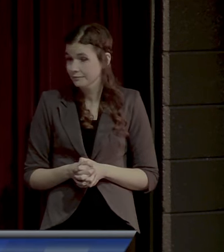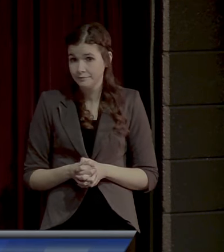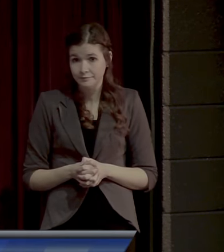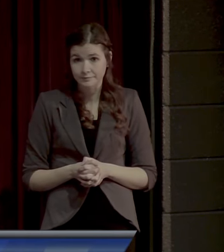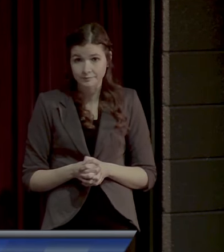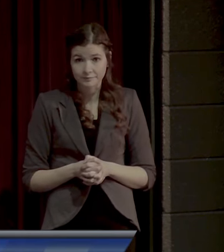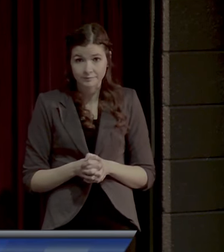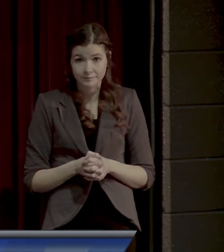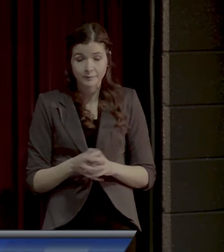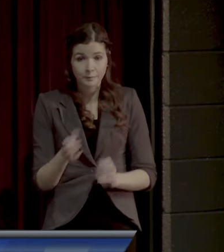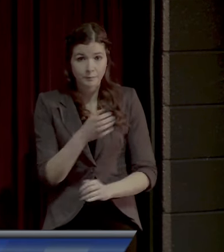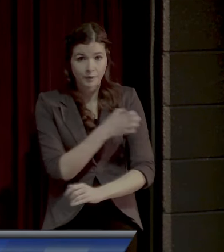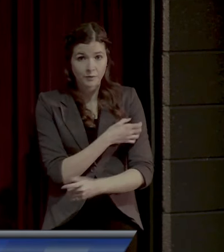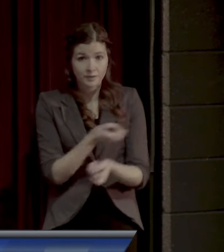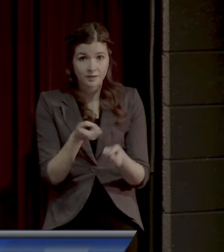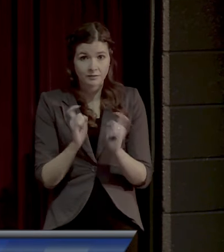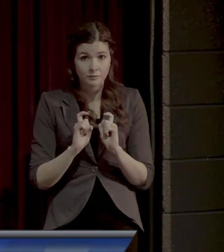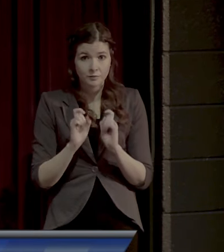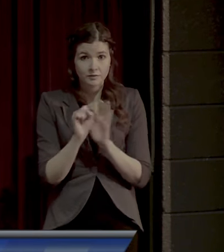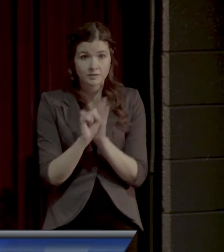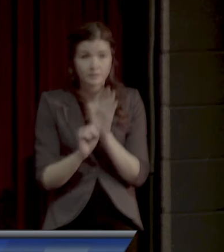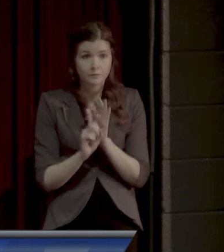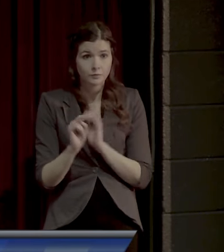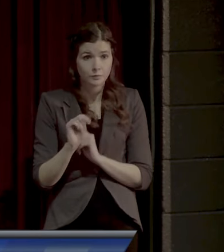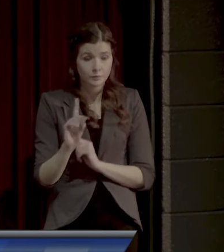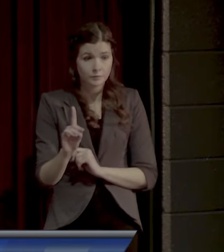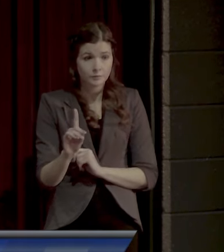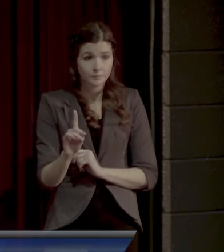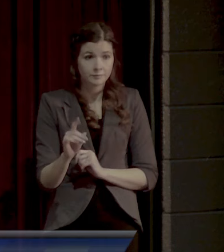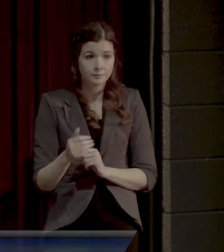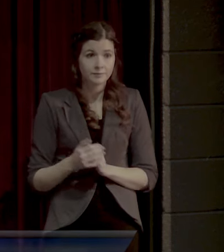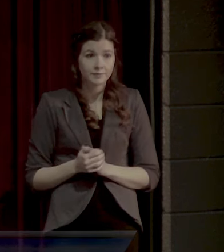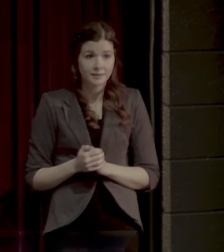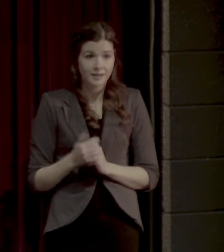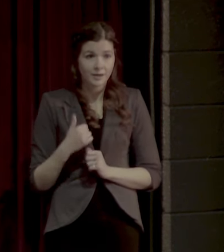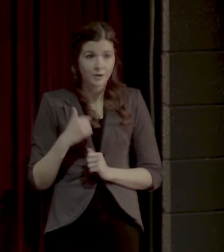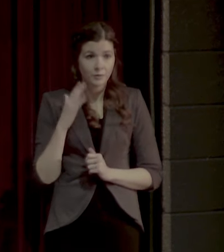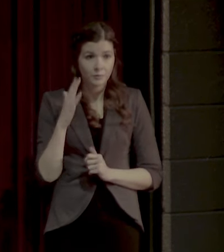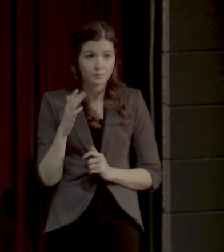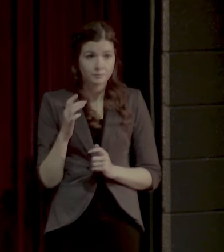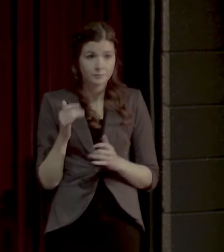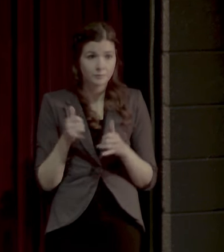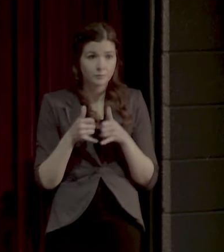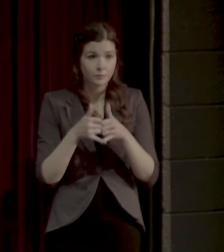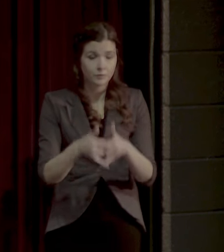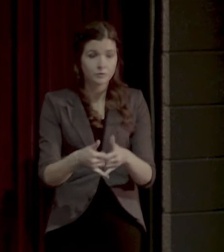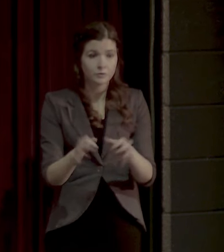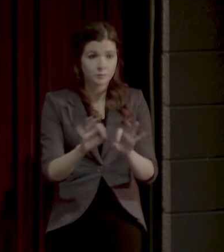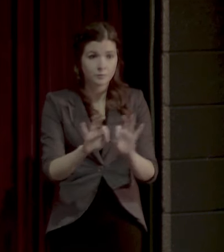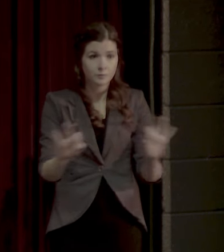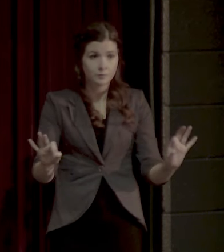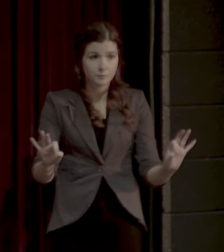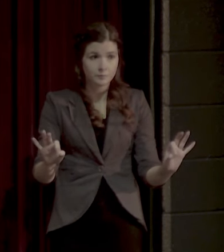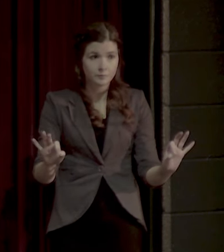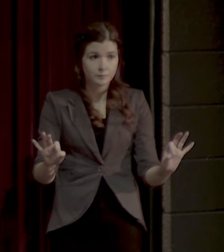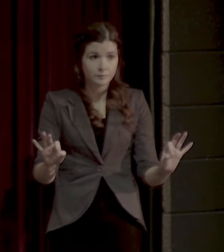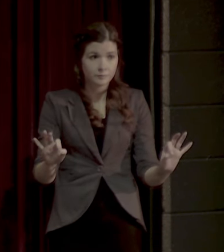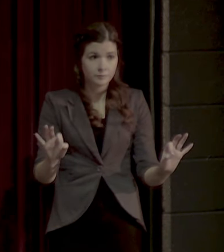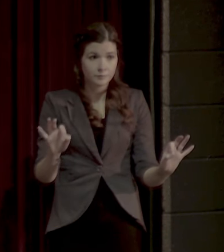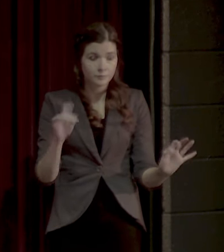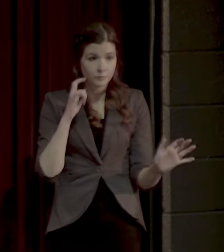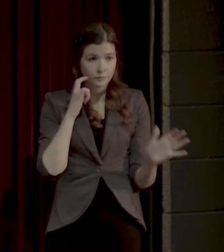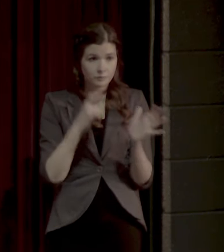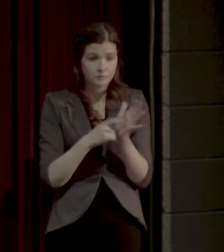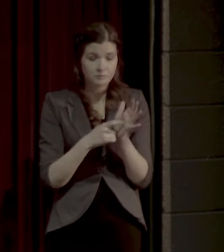Based on the authority vested in me by the state of North Dakota, I hereby confer upon you your diplomas and degrees in recognition